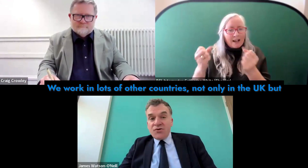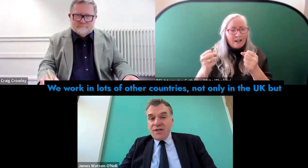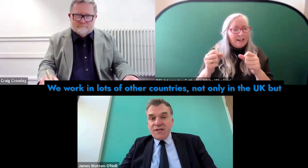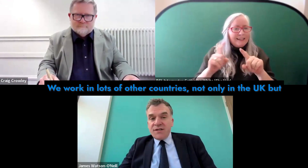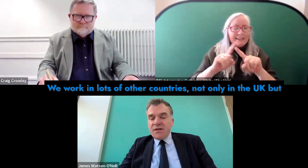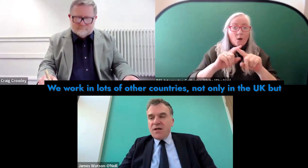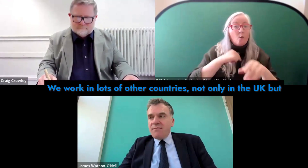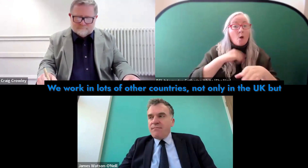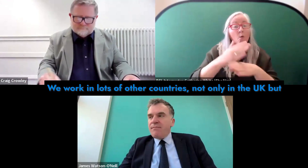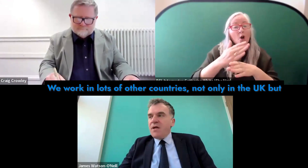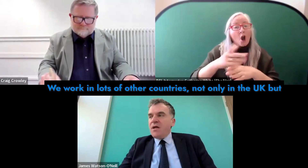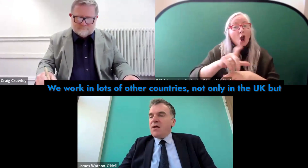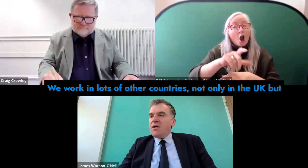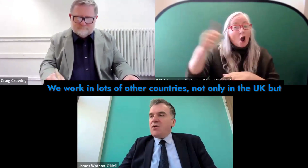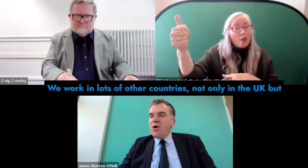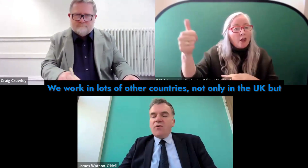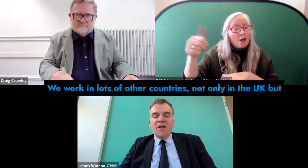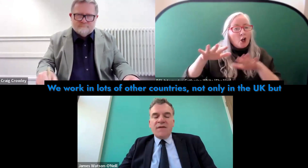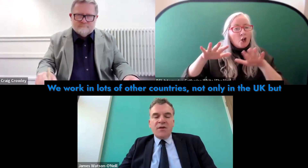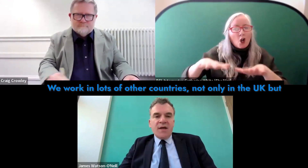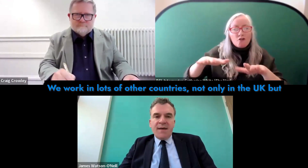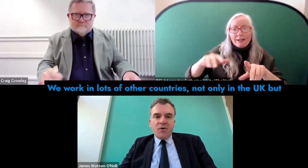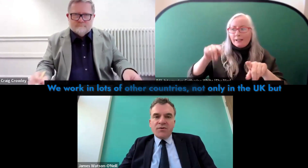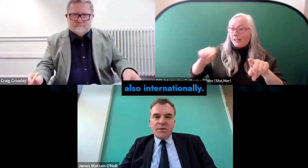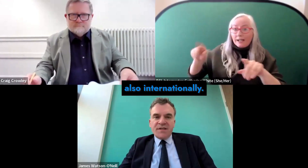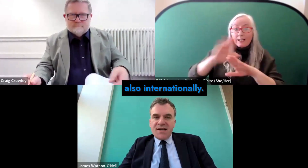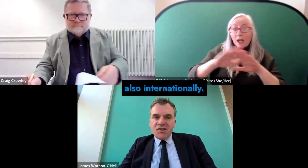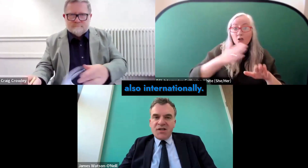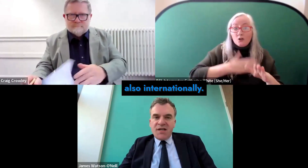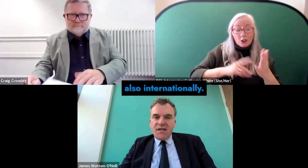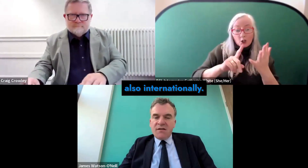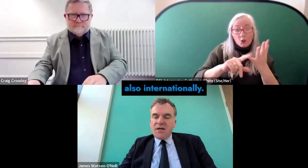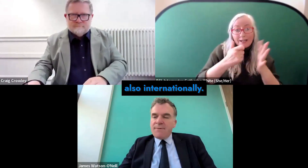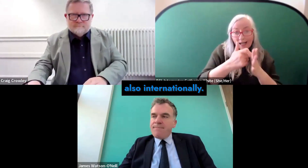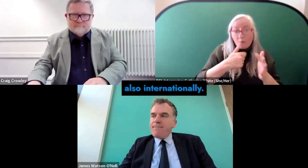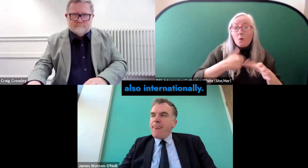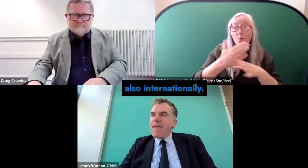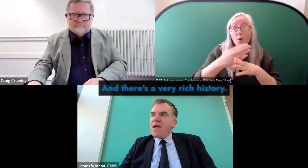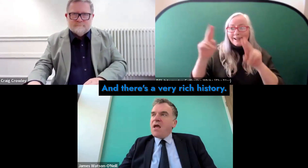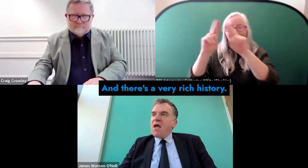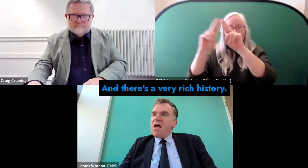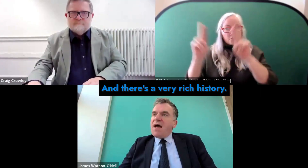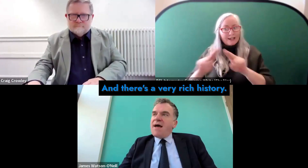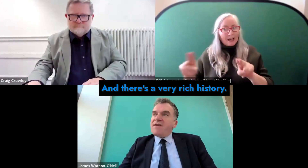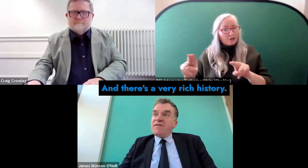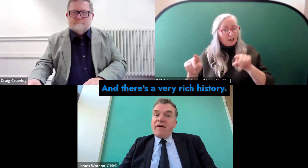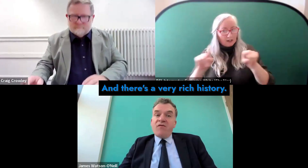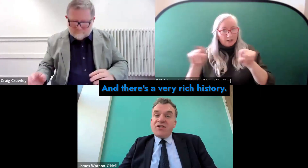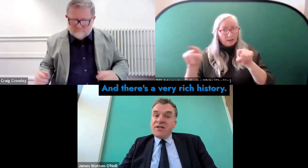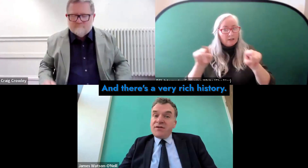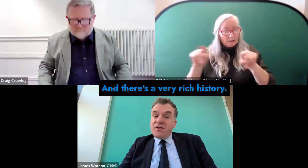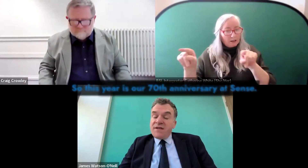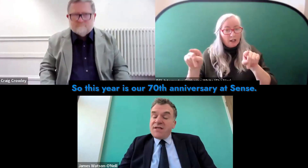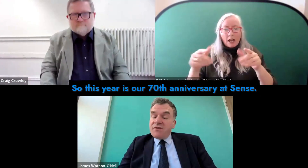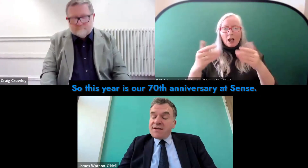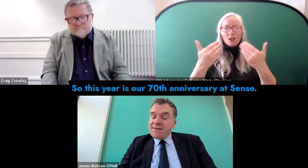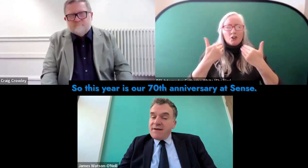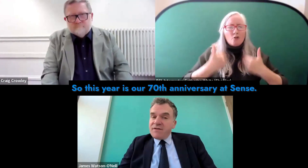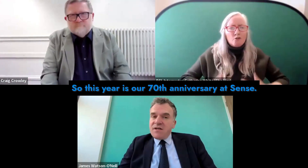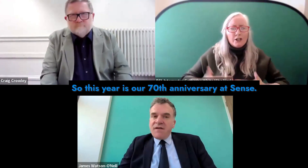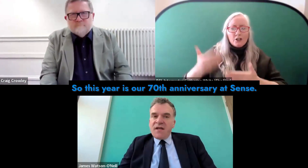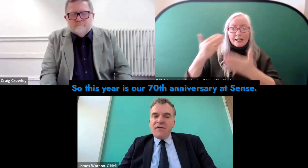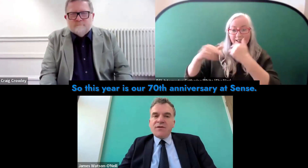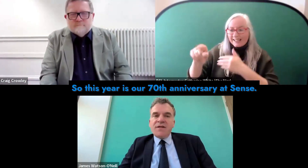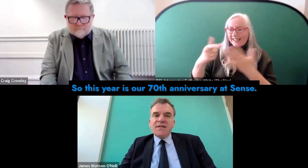lots of other countries, not only in the UK, but also internationally. And there's a very rich history. So this year is